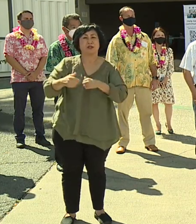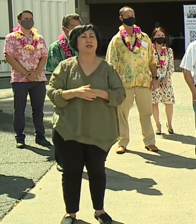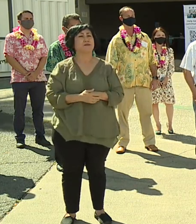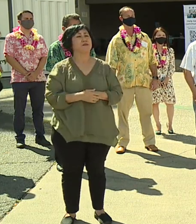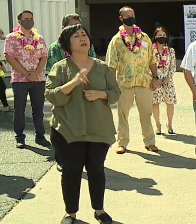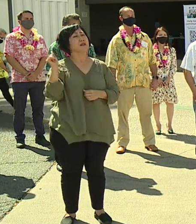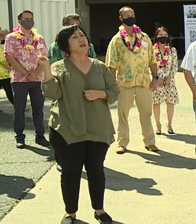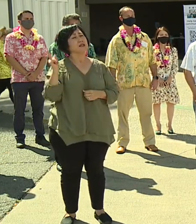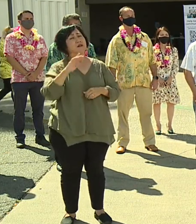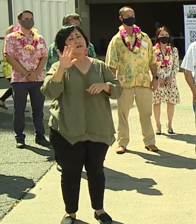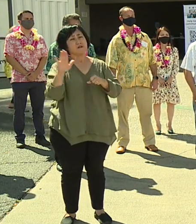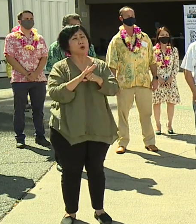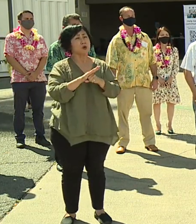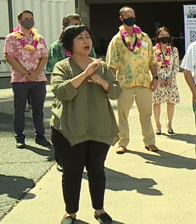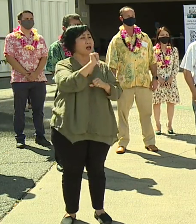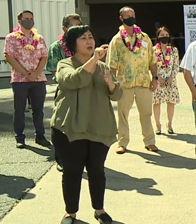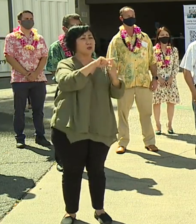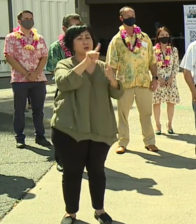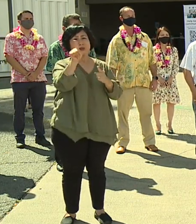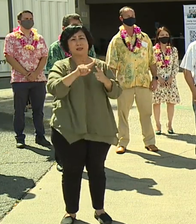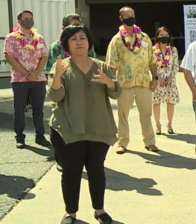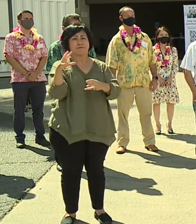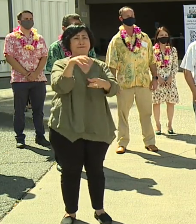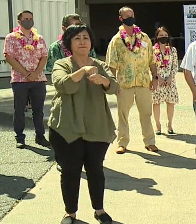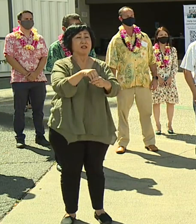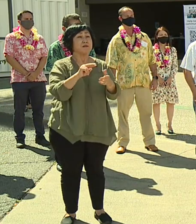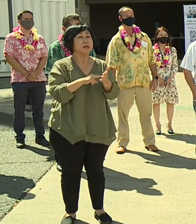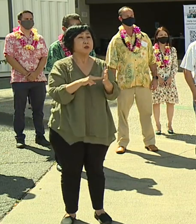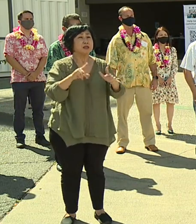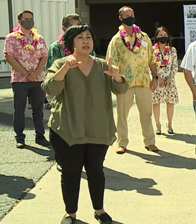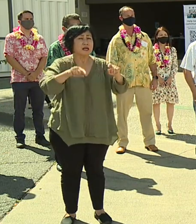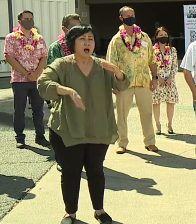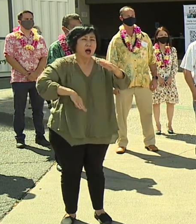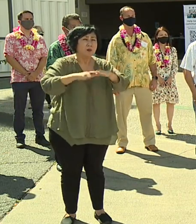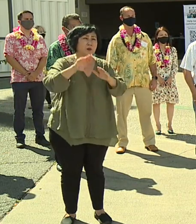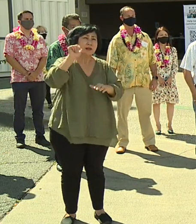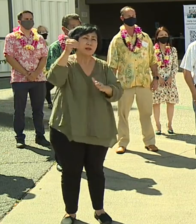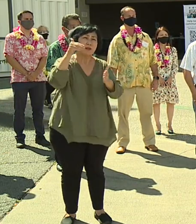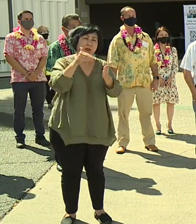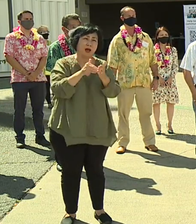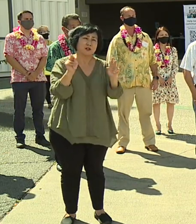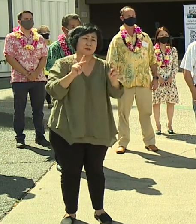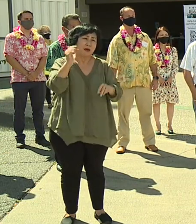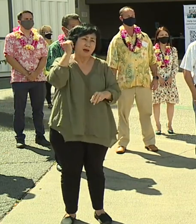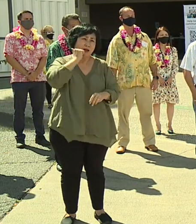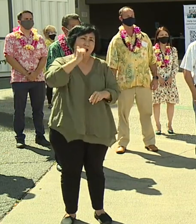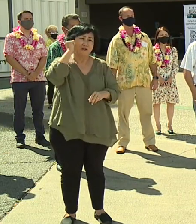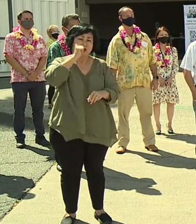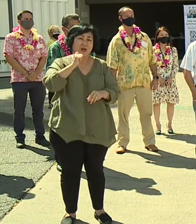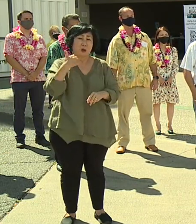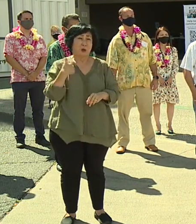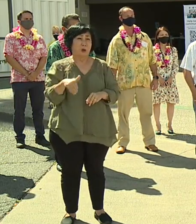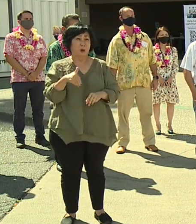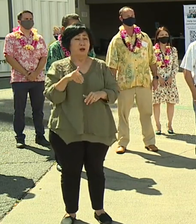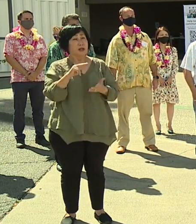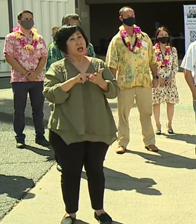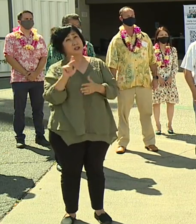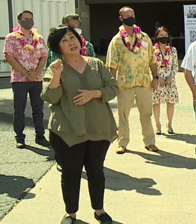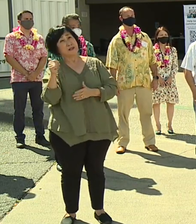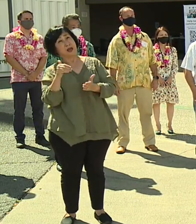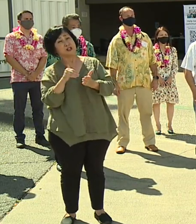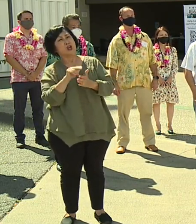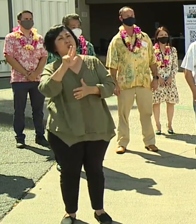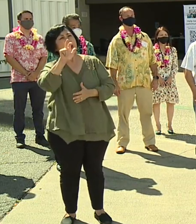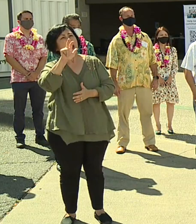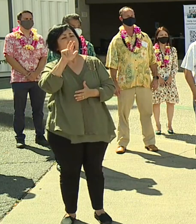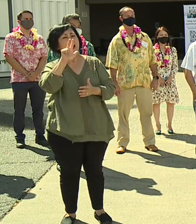fully integrated, it means that we have capacity to test up to 10,000 people a day. That is